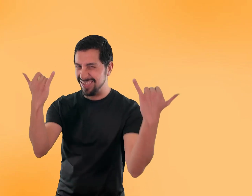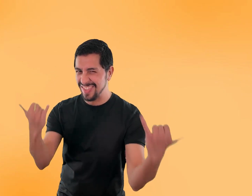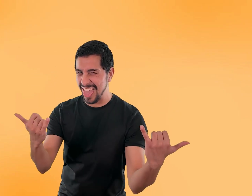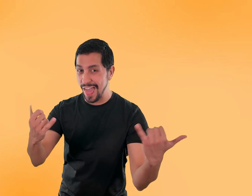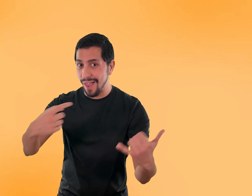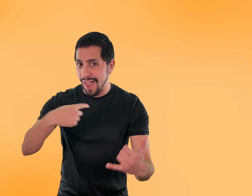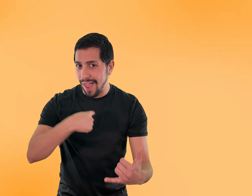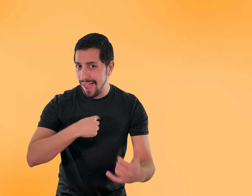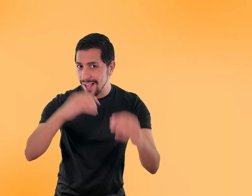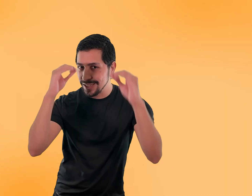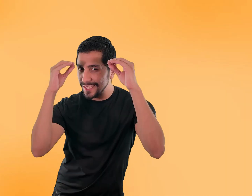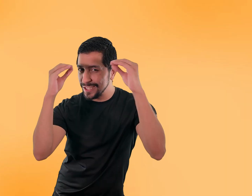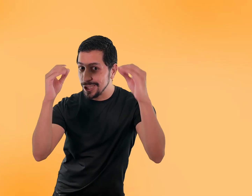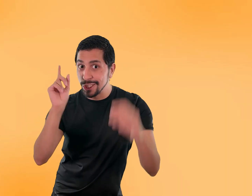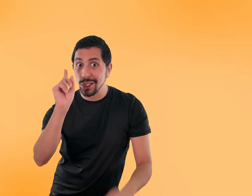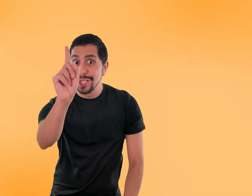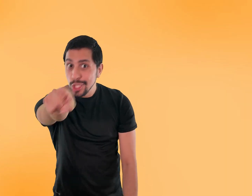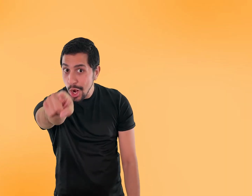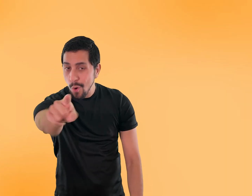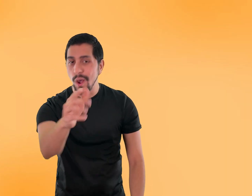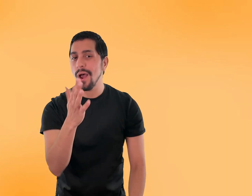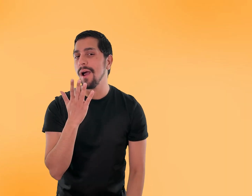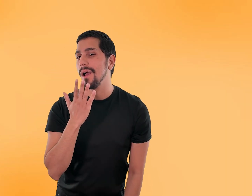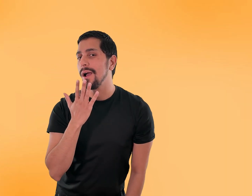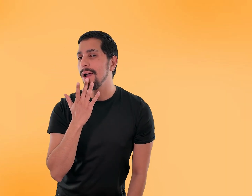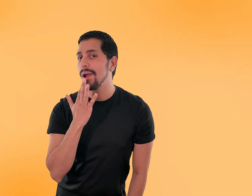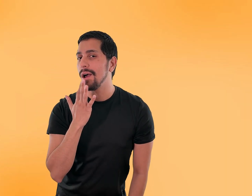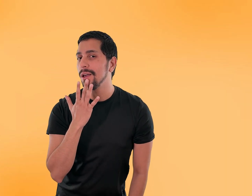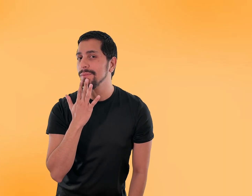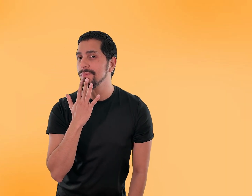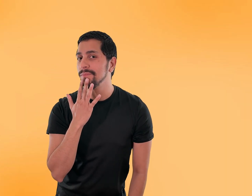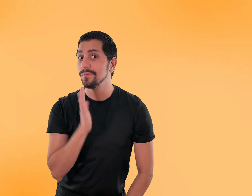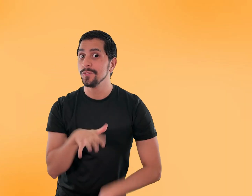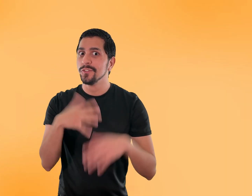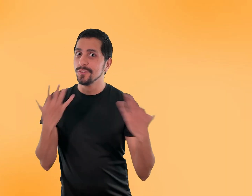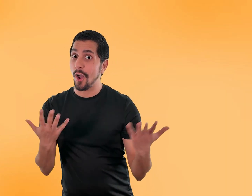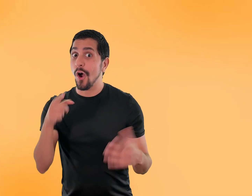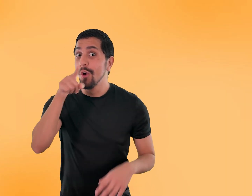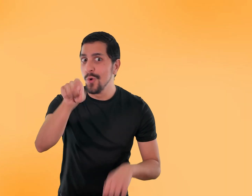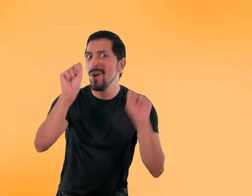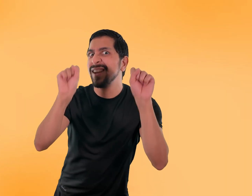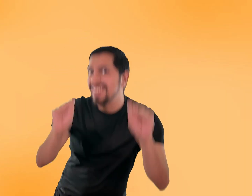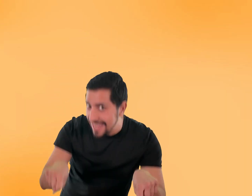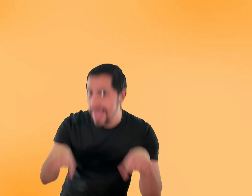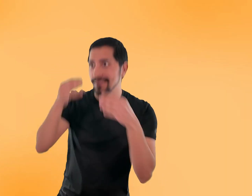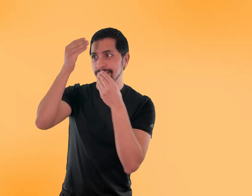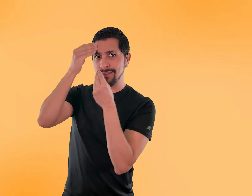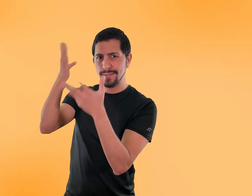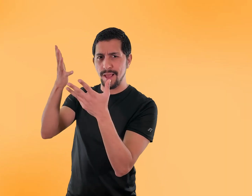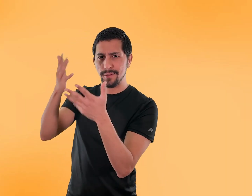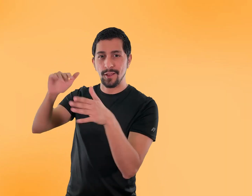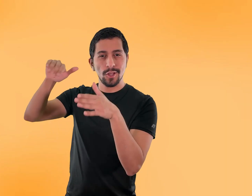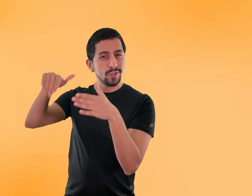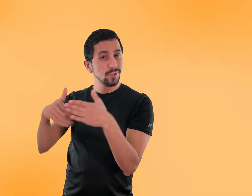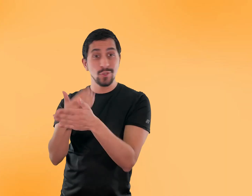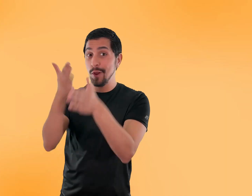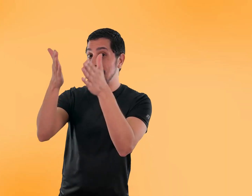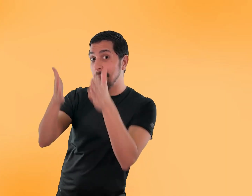I'm going to teach you the colors so you can tell someone new a little bit